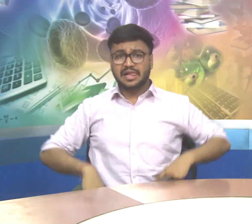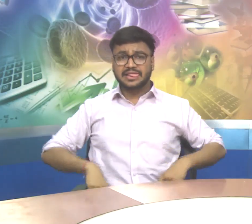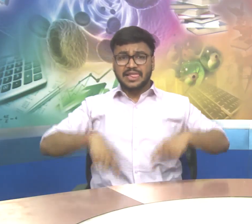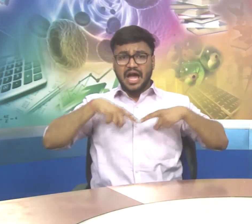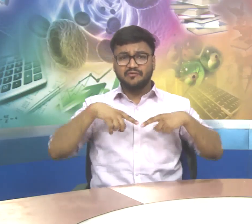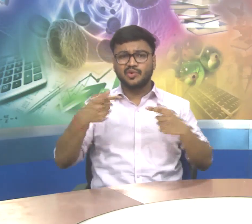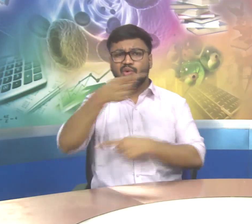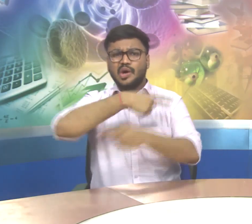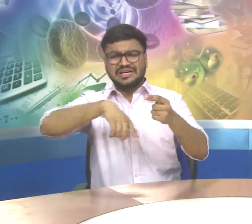For example,